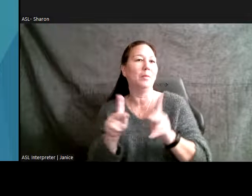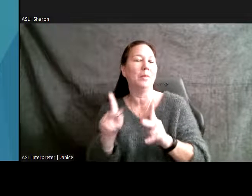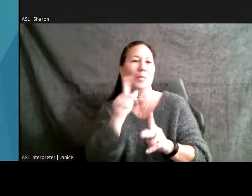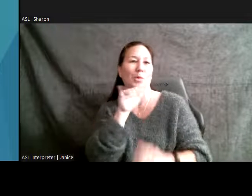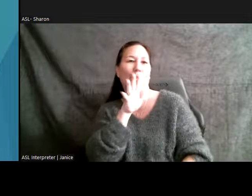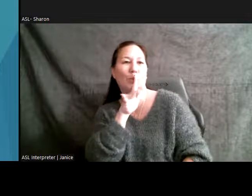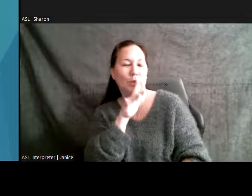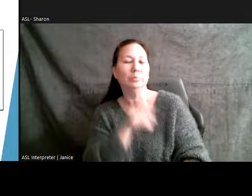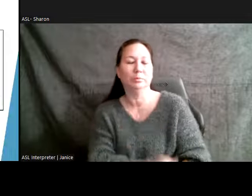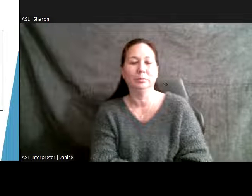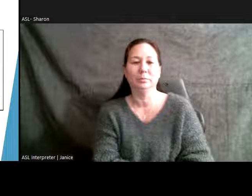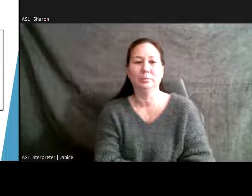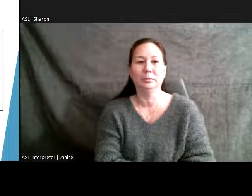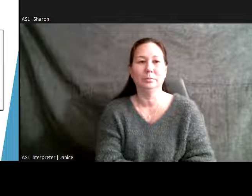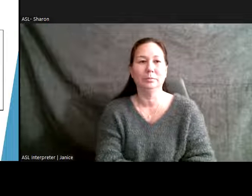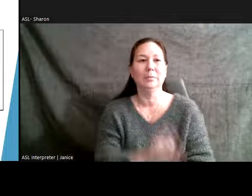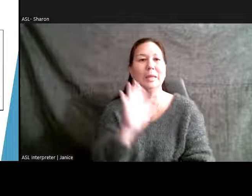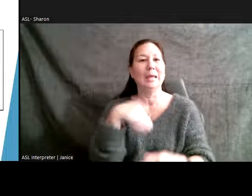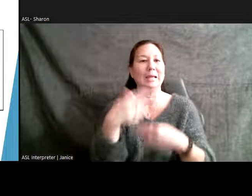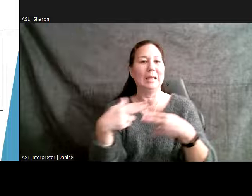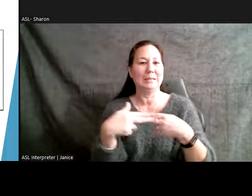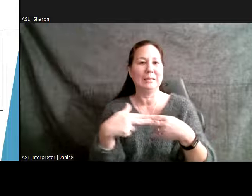Next slide, please, Val.